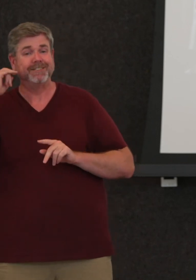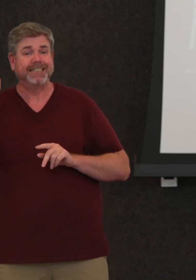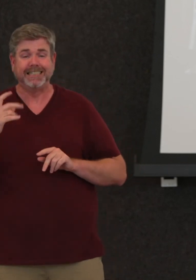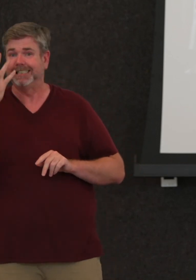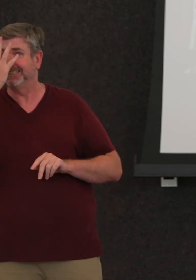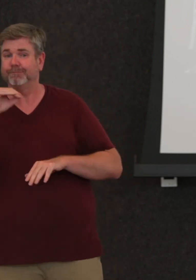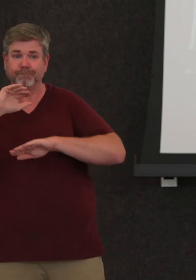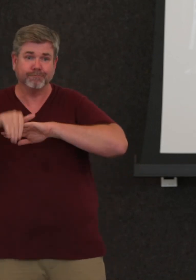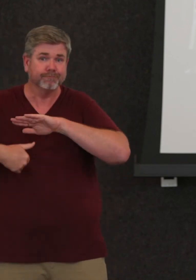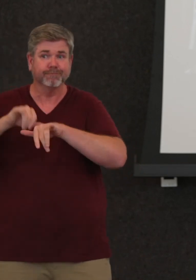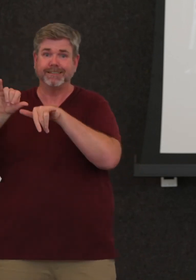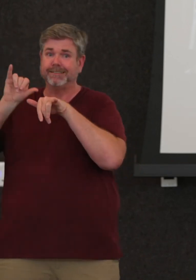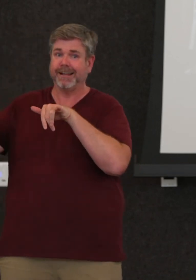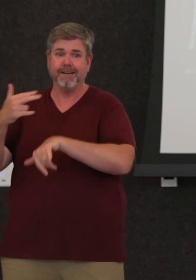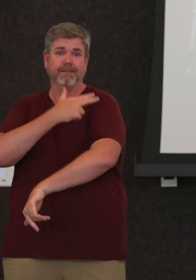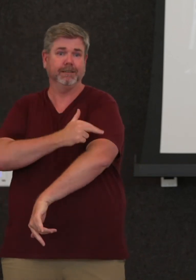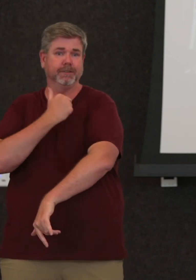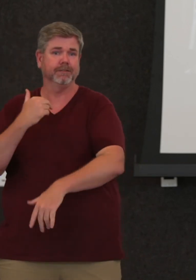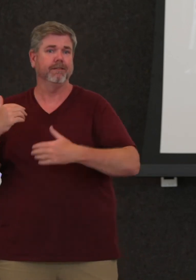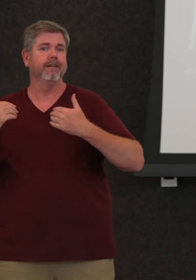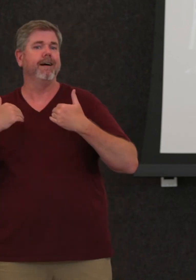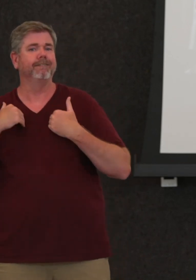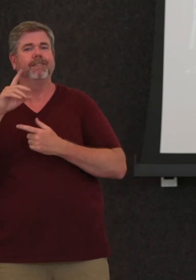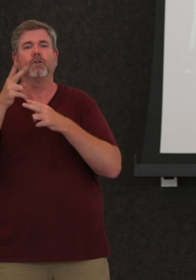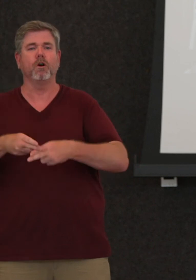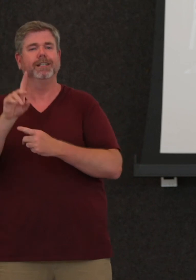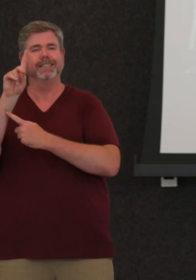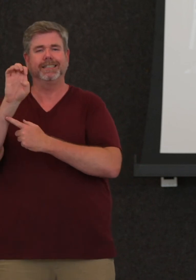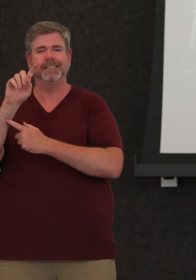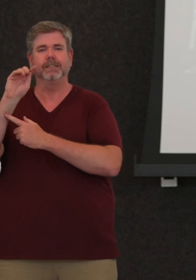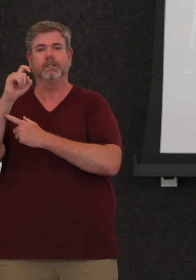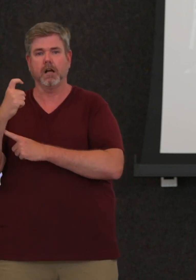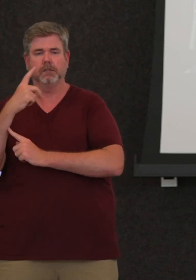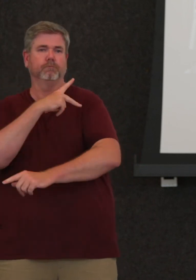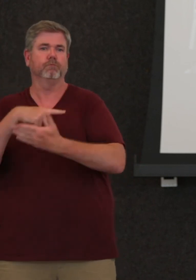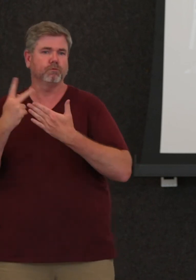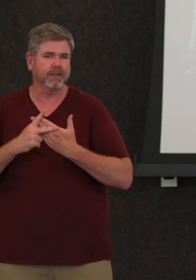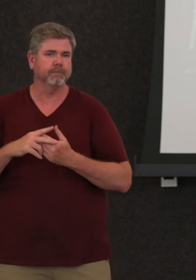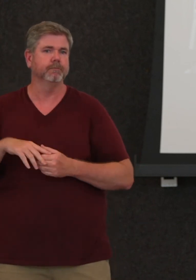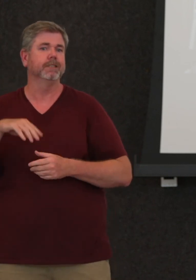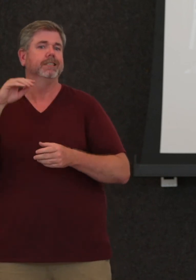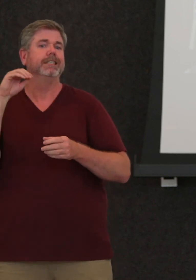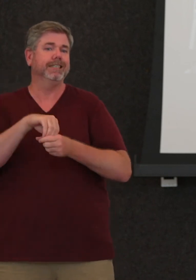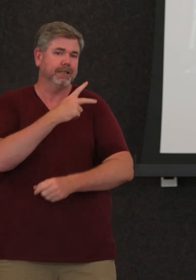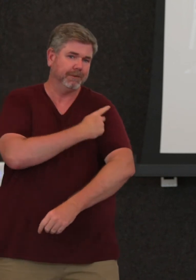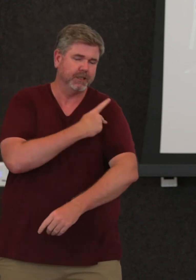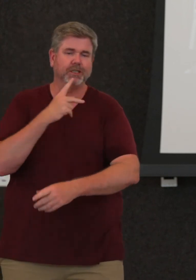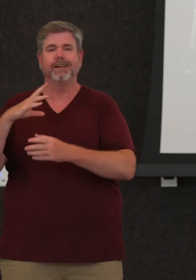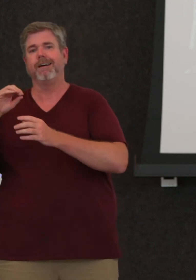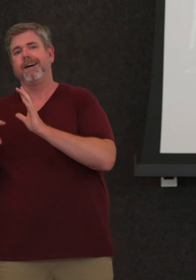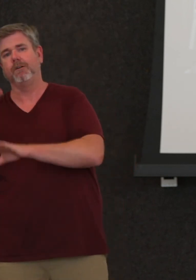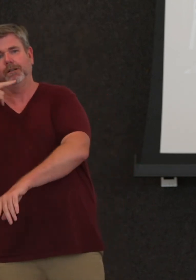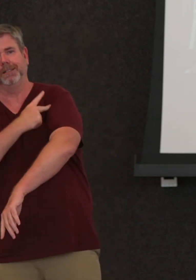detox, we have that. Or continue with outpatient. So we have multi-level services. And the